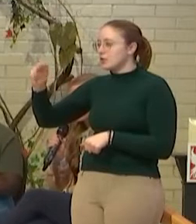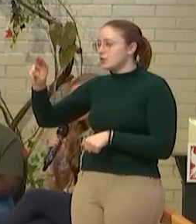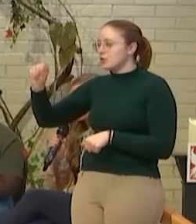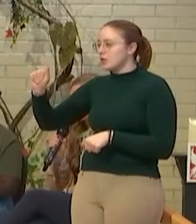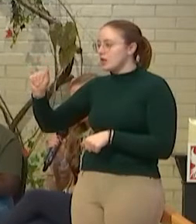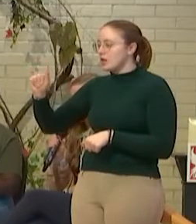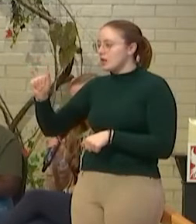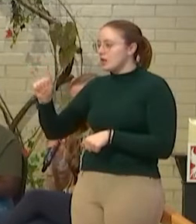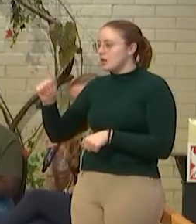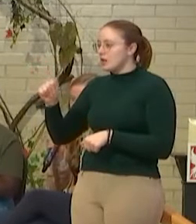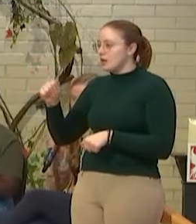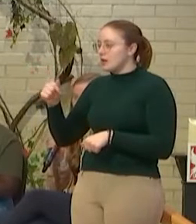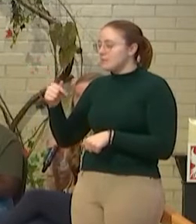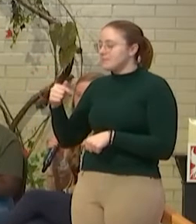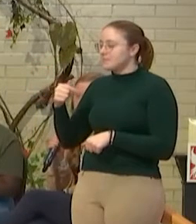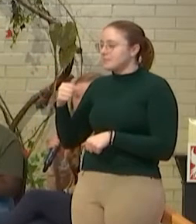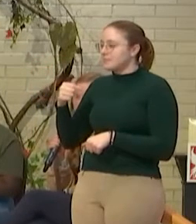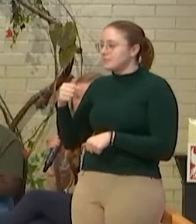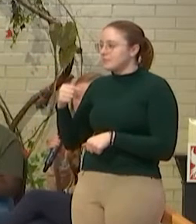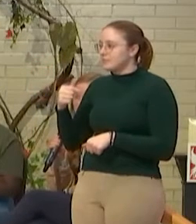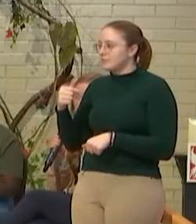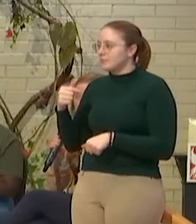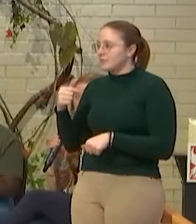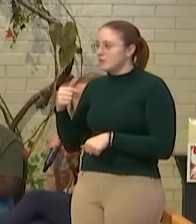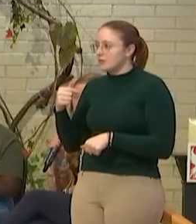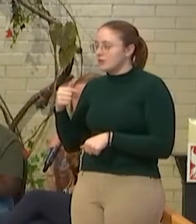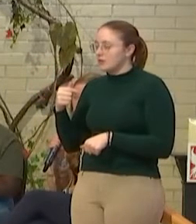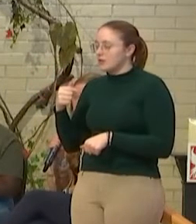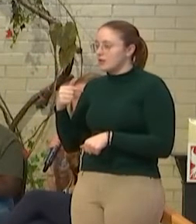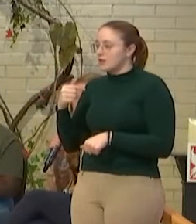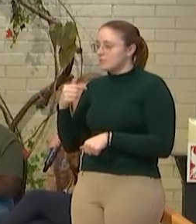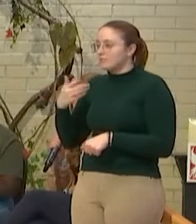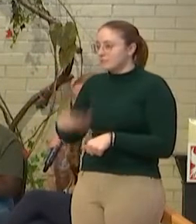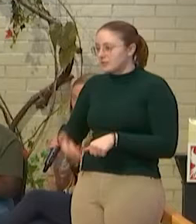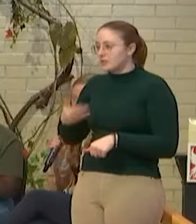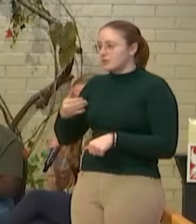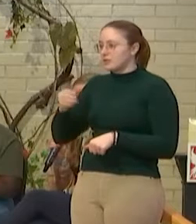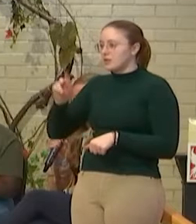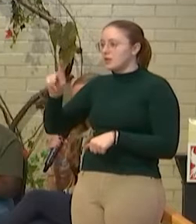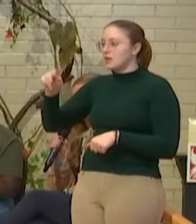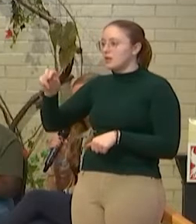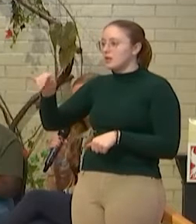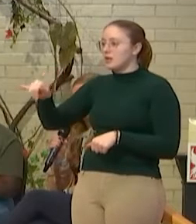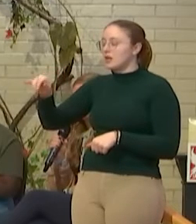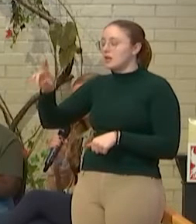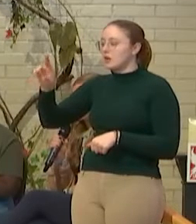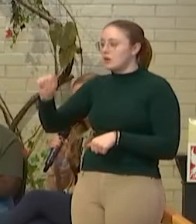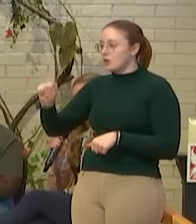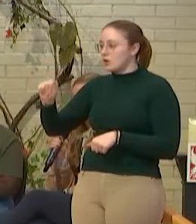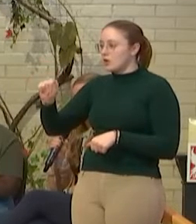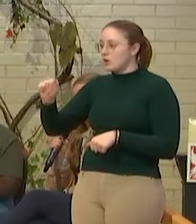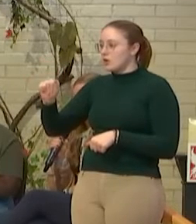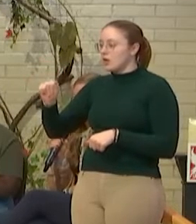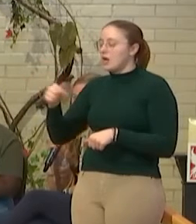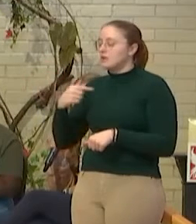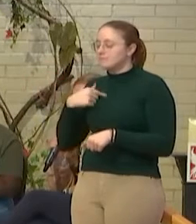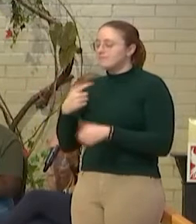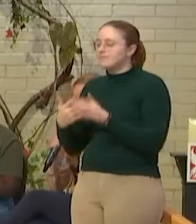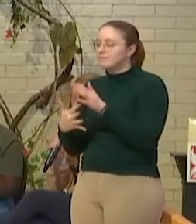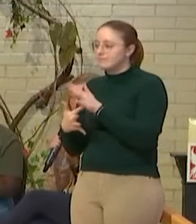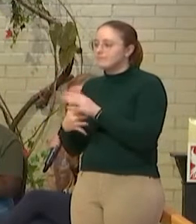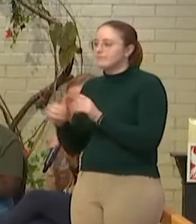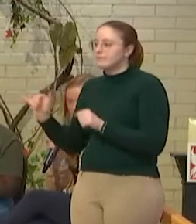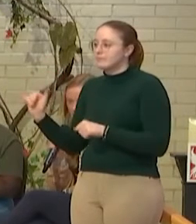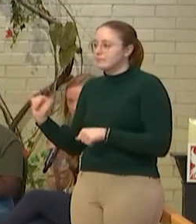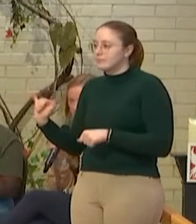Hello, my name is Kyra Wilson. I'm a junior. My major is special education and elementary gen ed. I